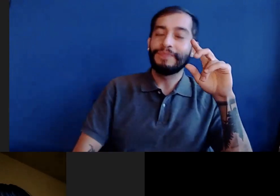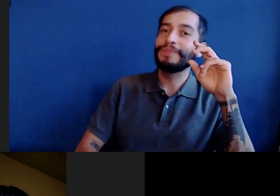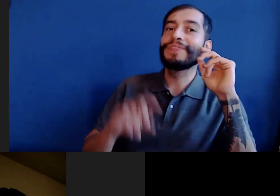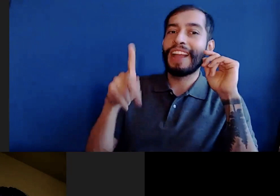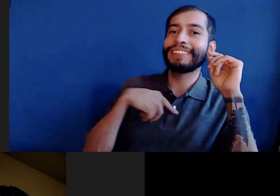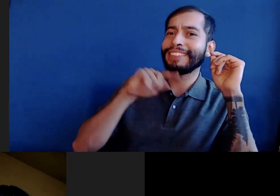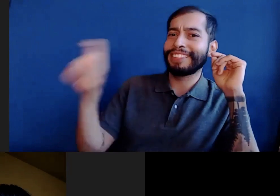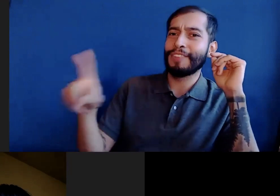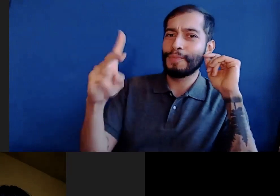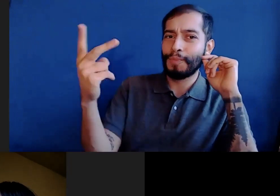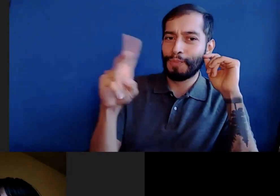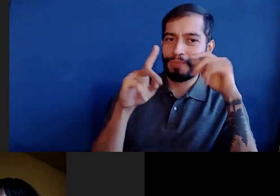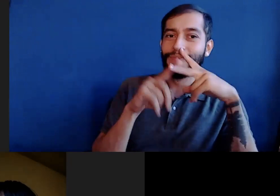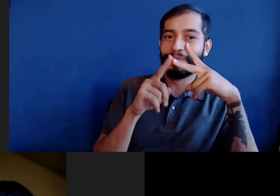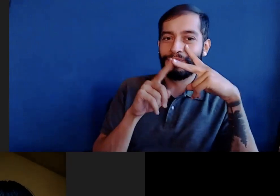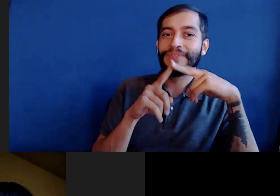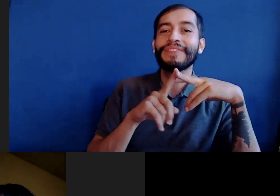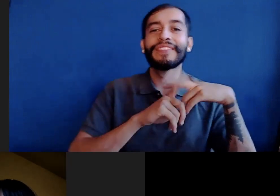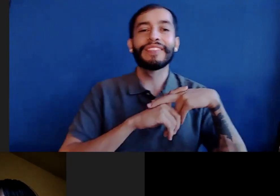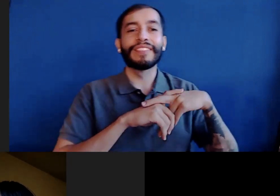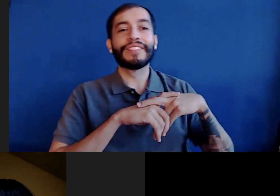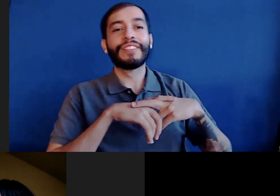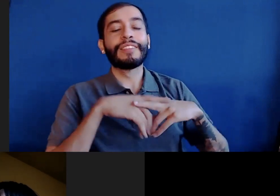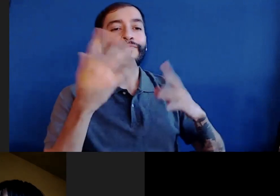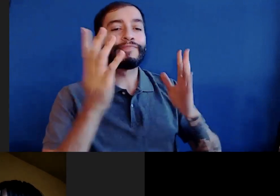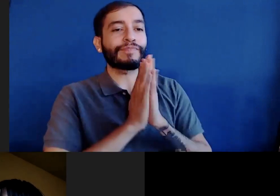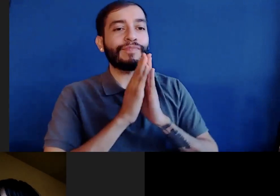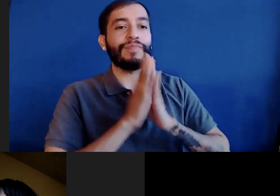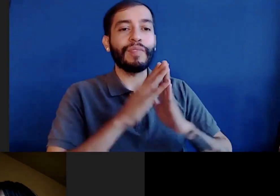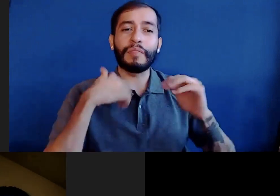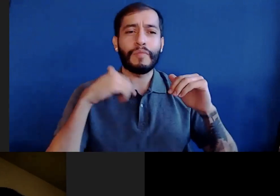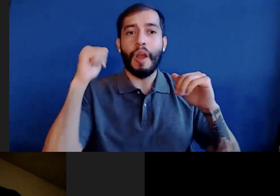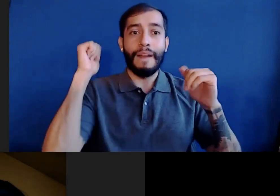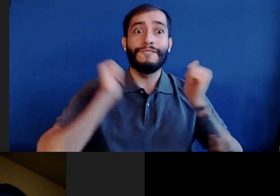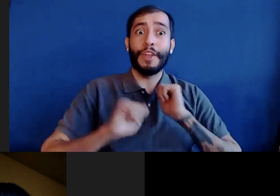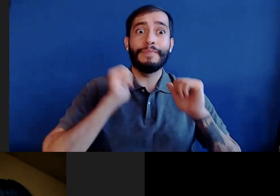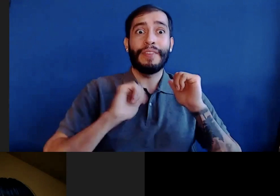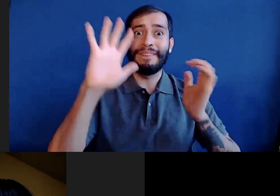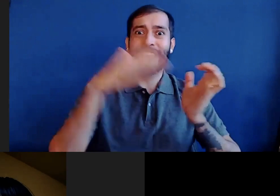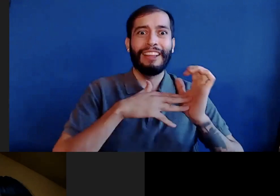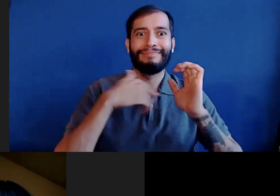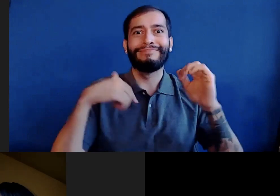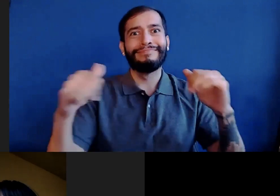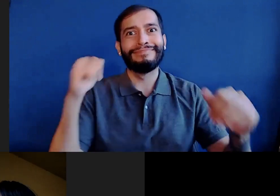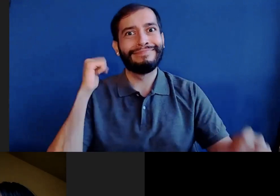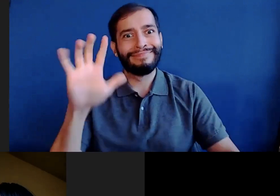me. So I won't be performing for 5,000 people anytime soon, at least not in America.